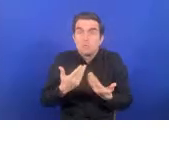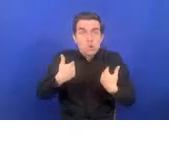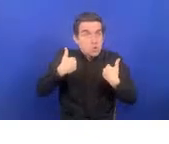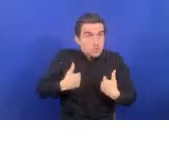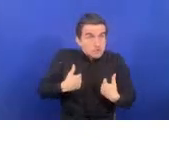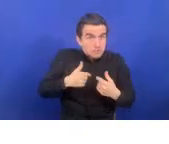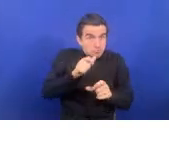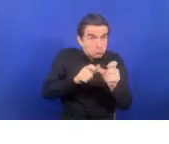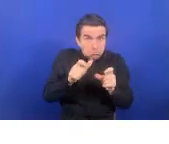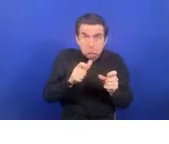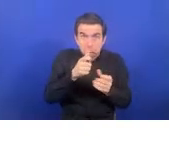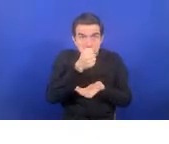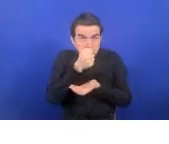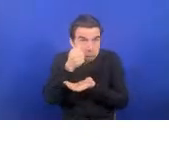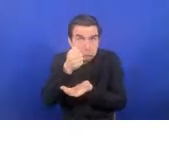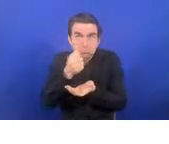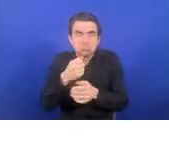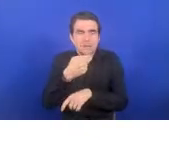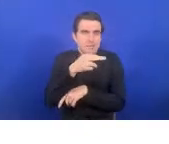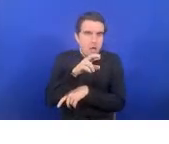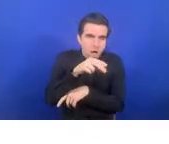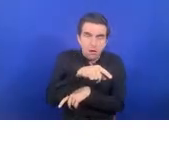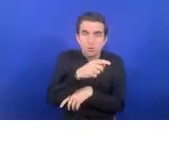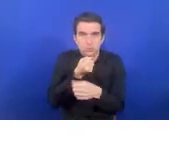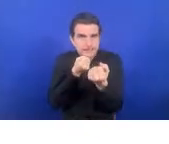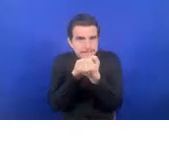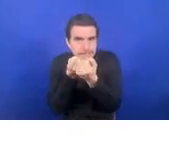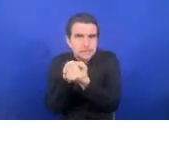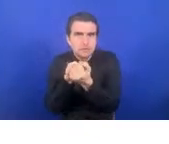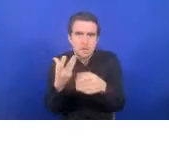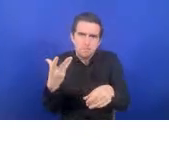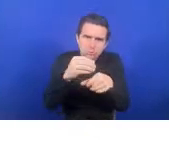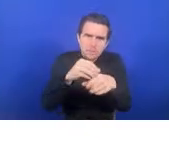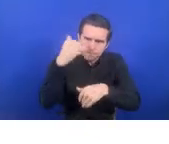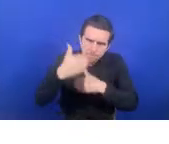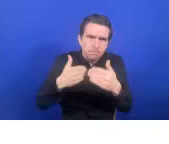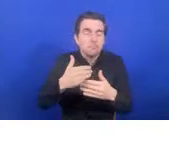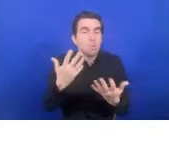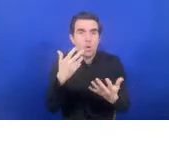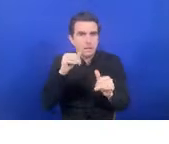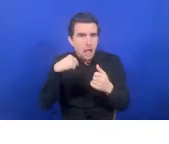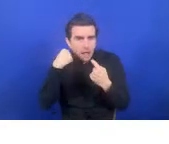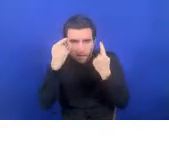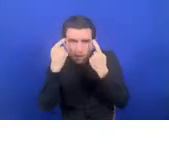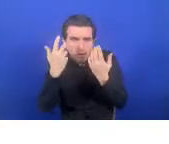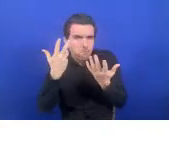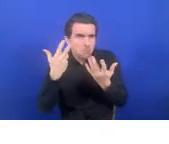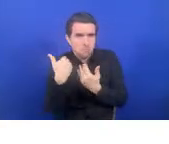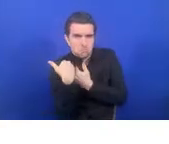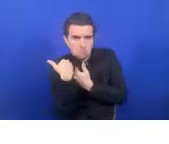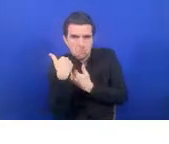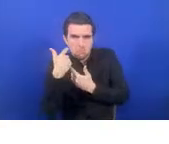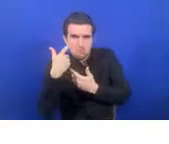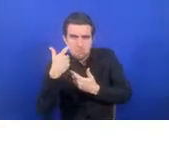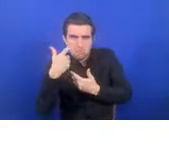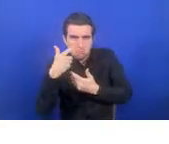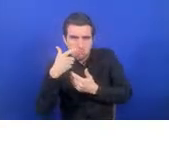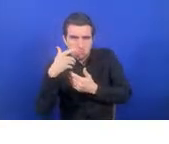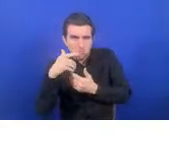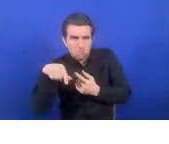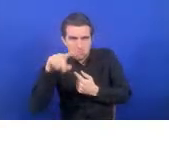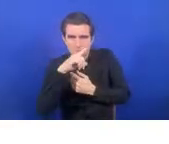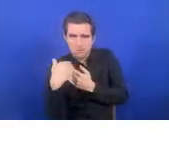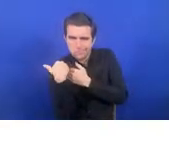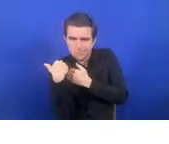at the position of women within the public administration itself, within the